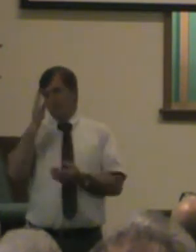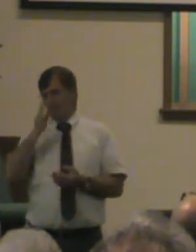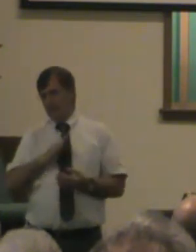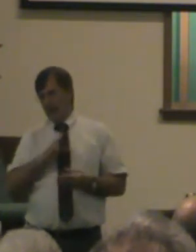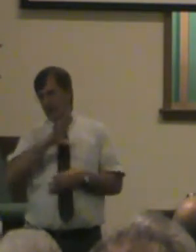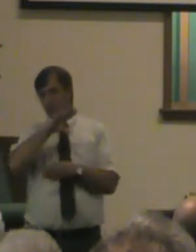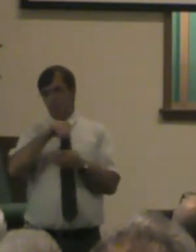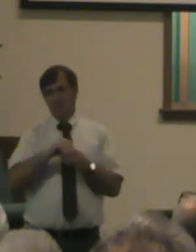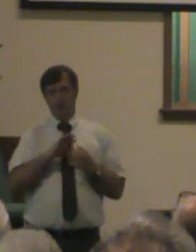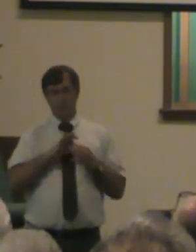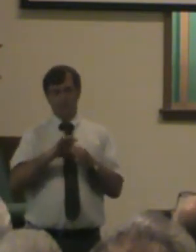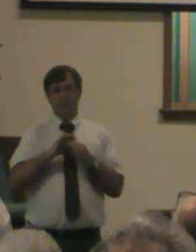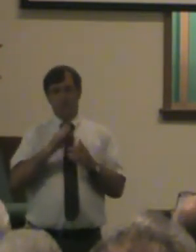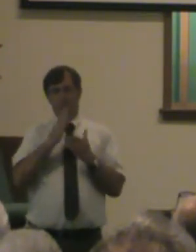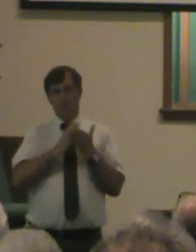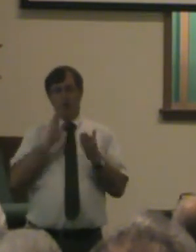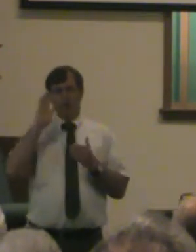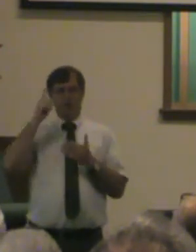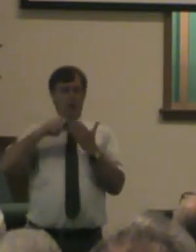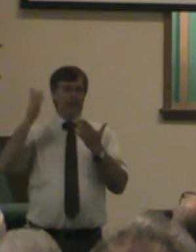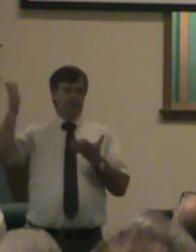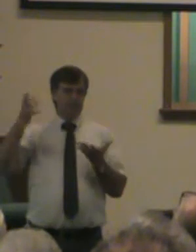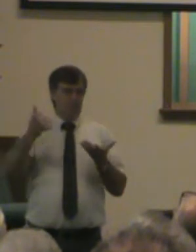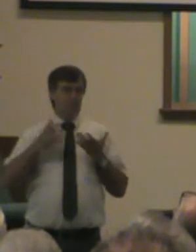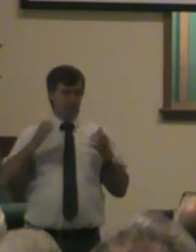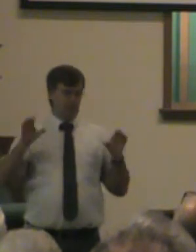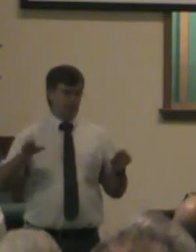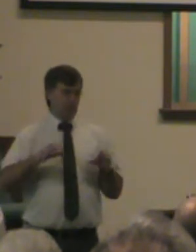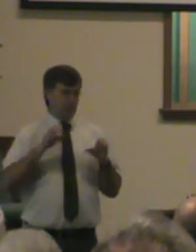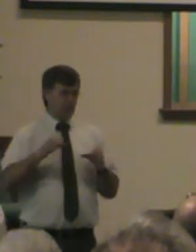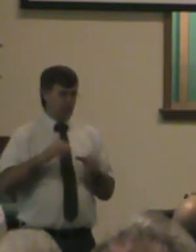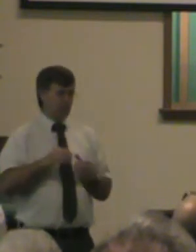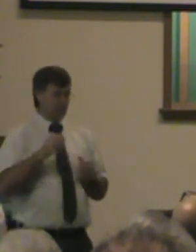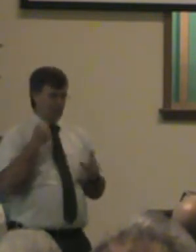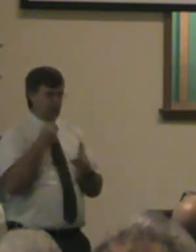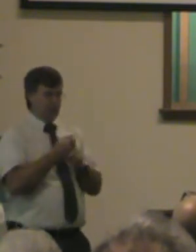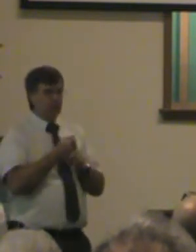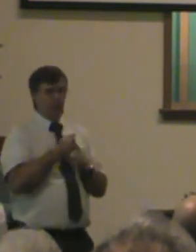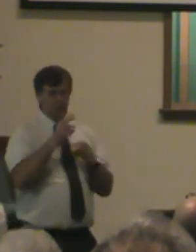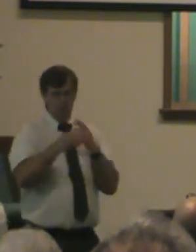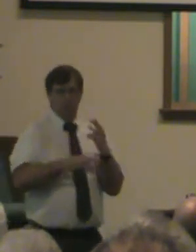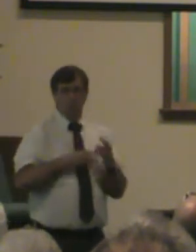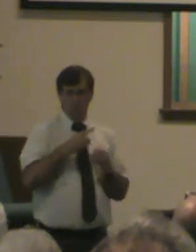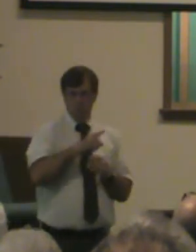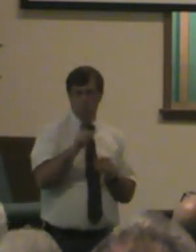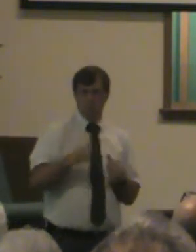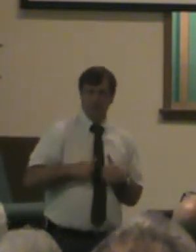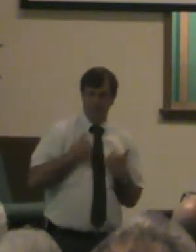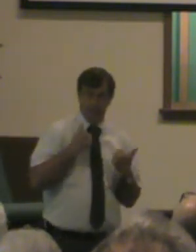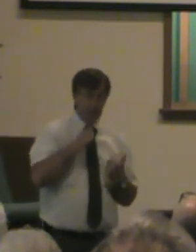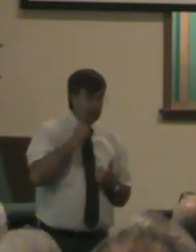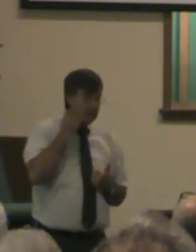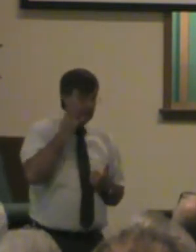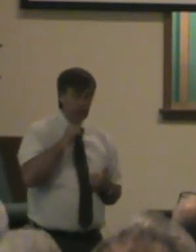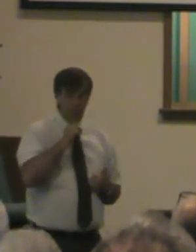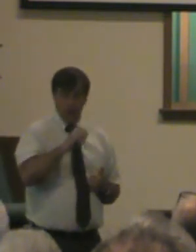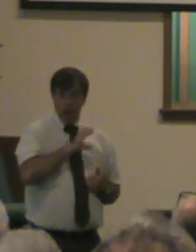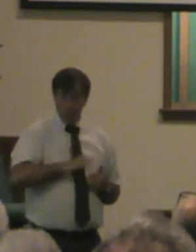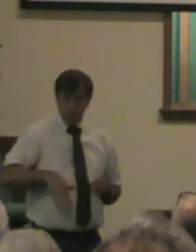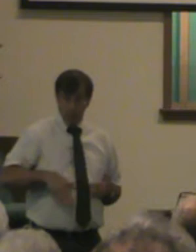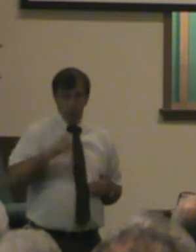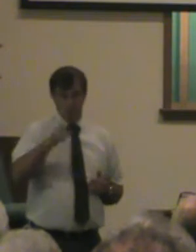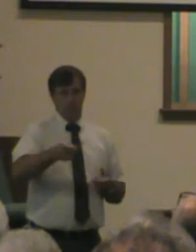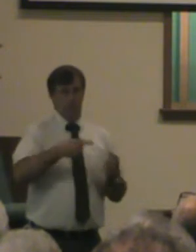integral part of what he's trying to achieve to impact the world that you live in. Right. If you're not a Christian, you need to come.